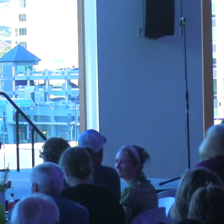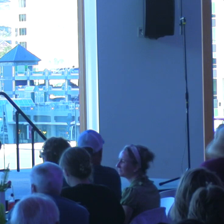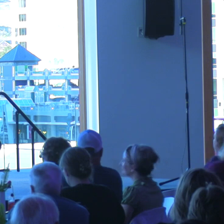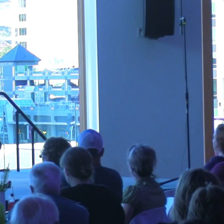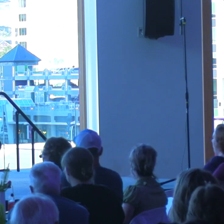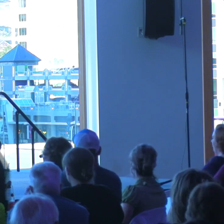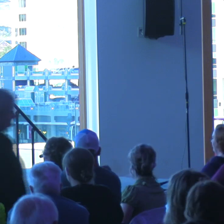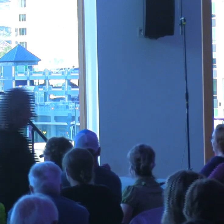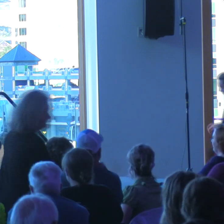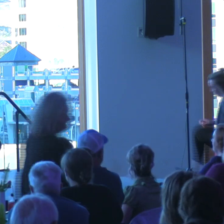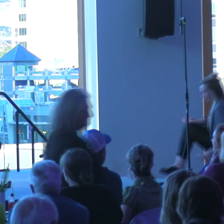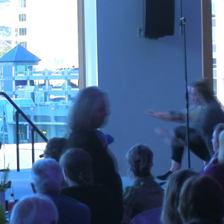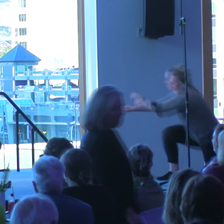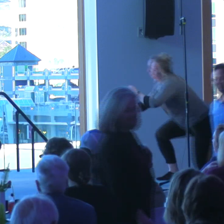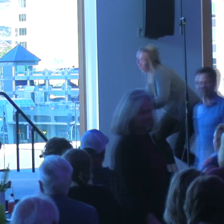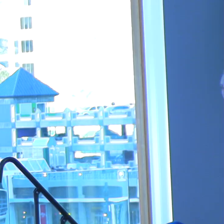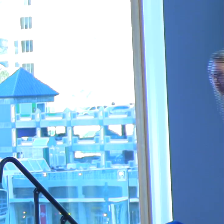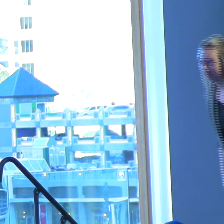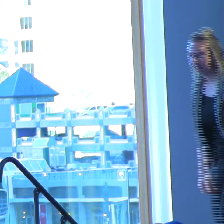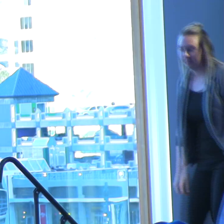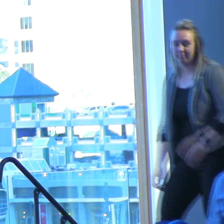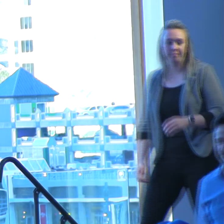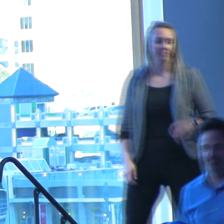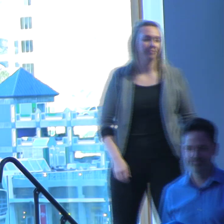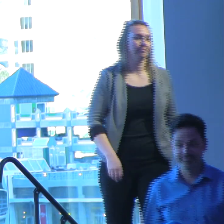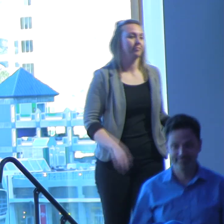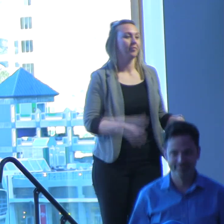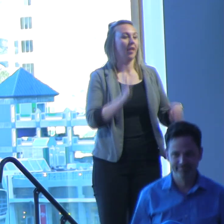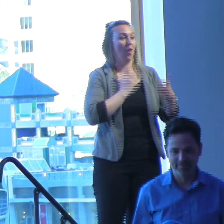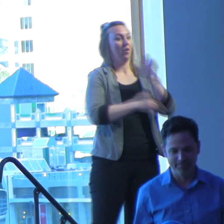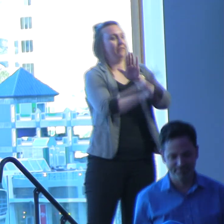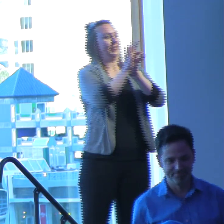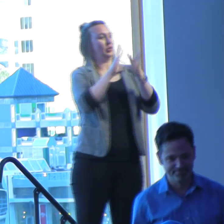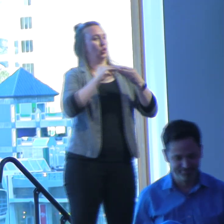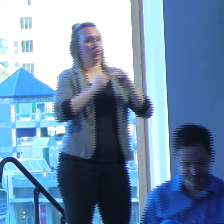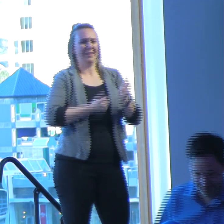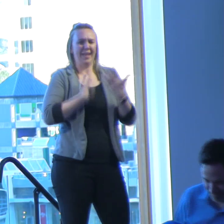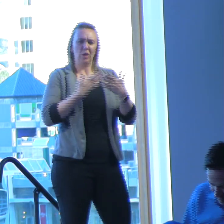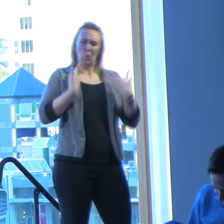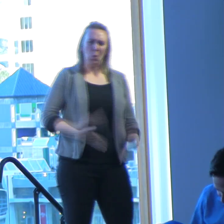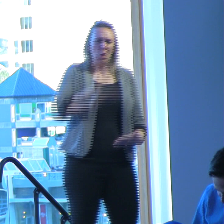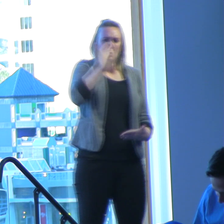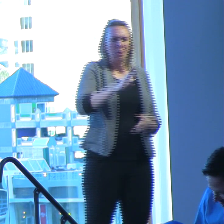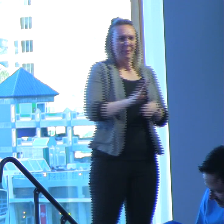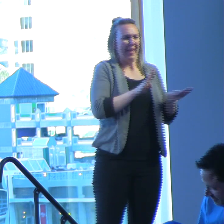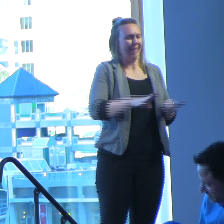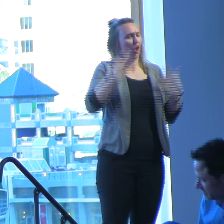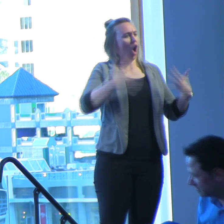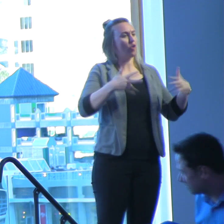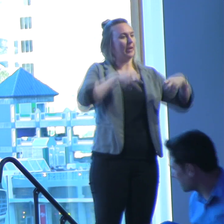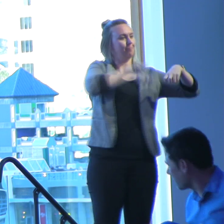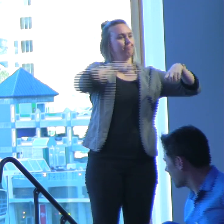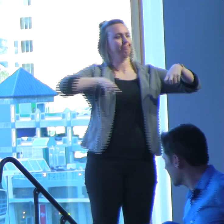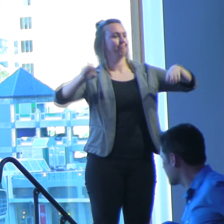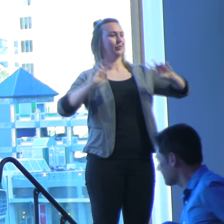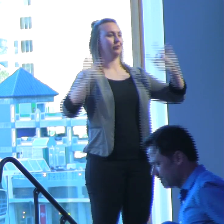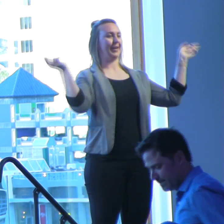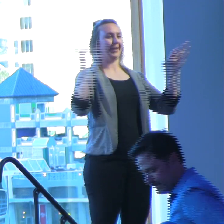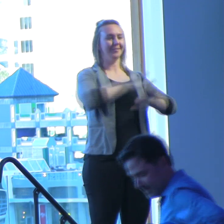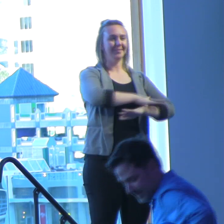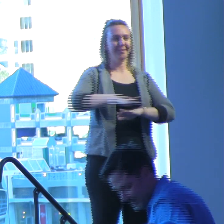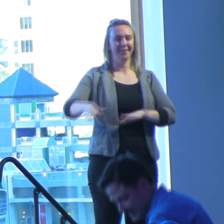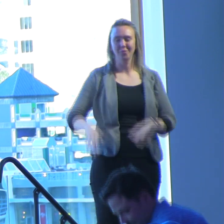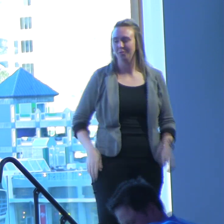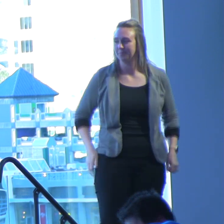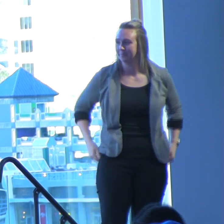Oh, our featured storytellers are so well behaved. They're already up here on stage. Very good. Not